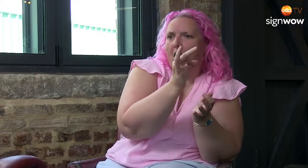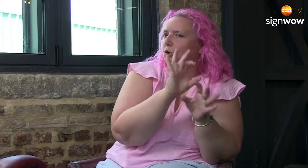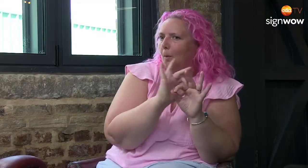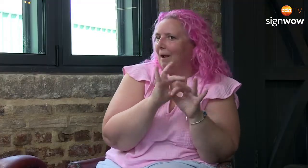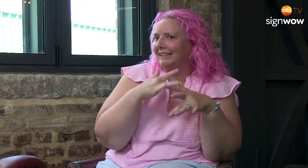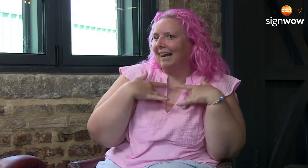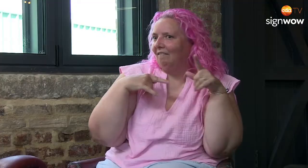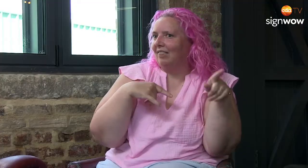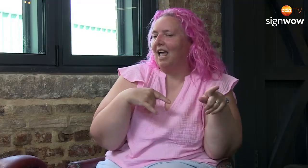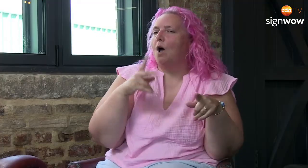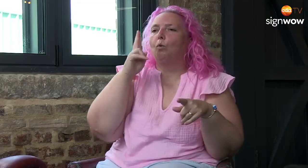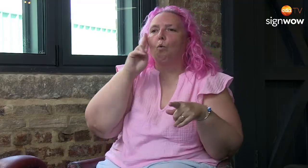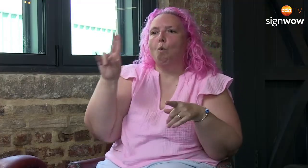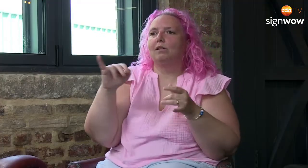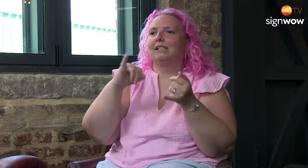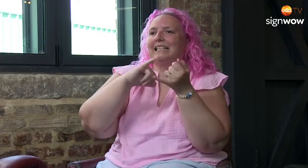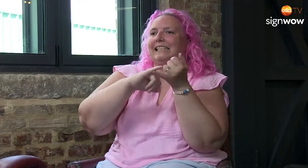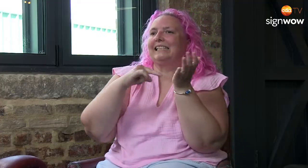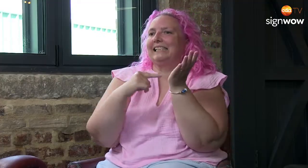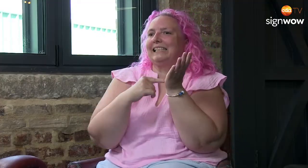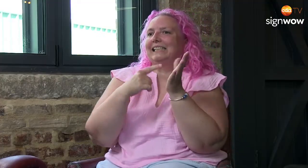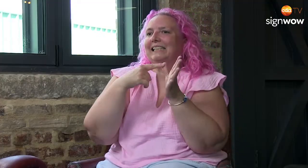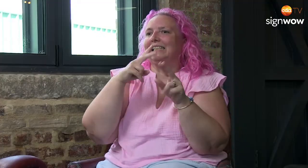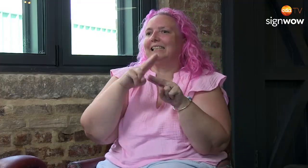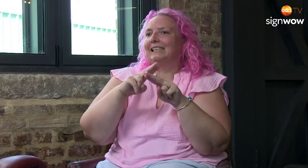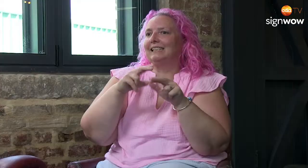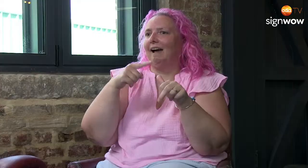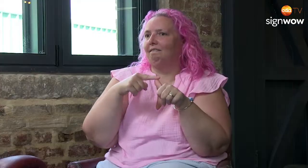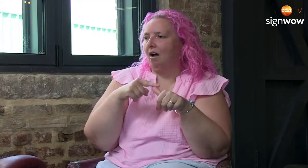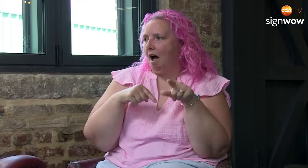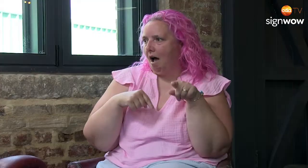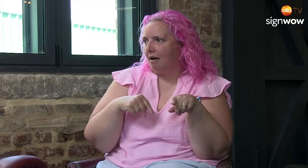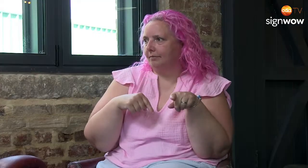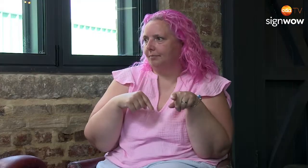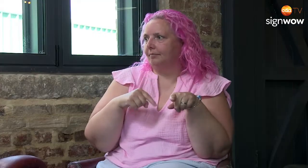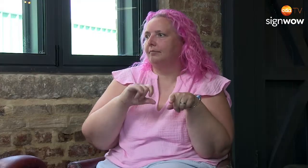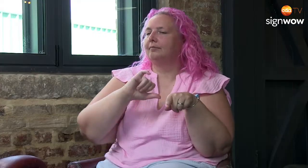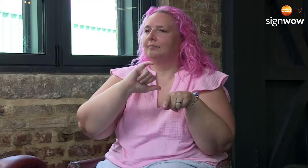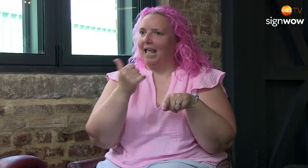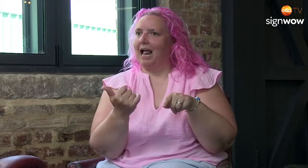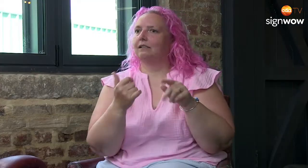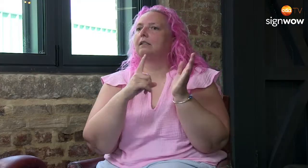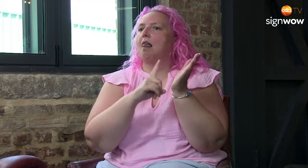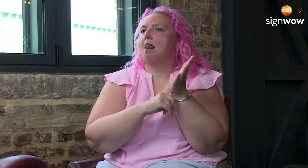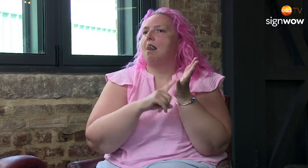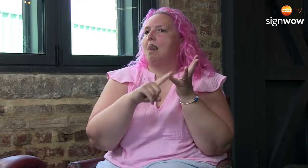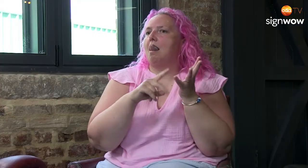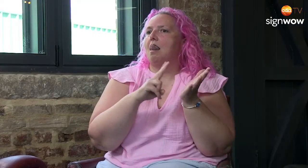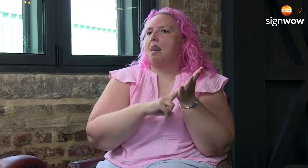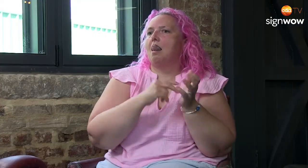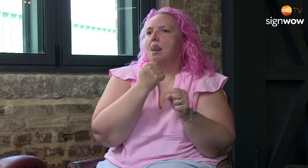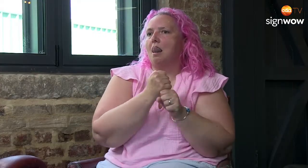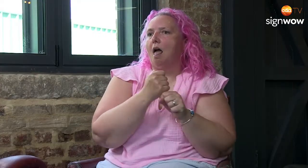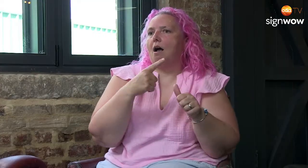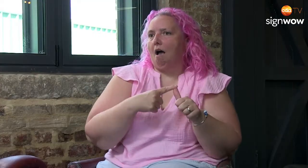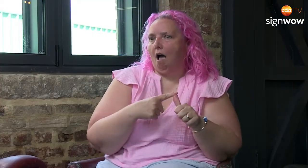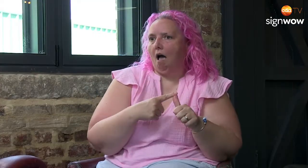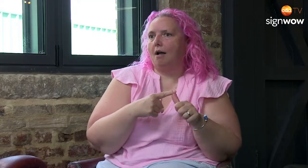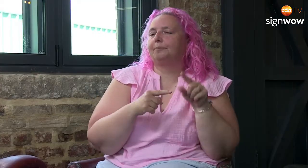And then you get a tiny little boat, a second one, over to a tiny island called Staffa. Staffa, okay. And